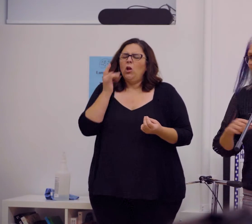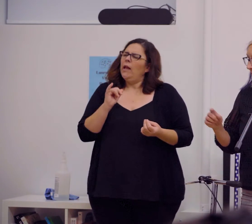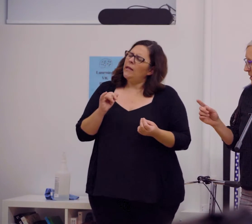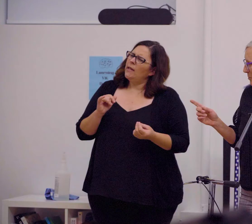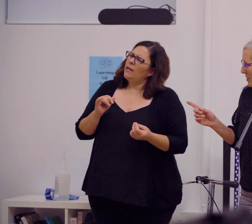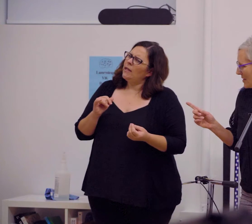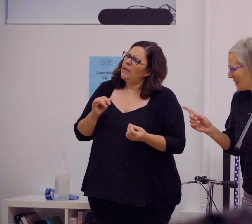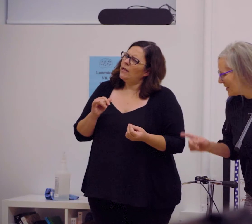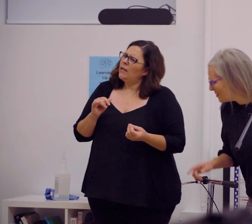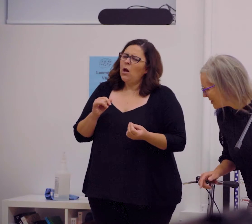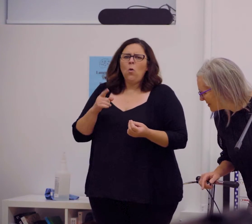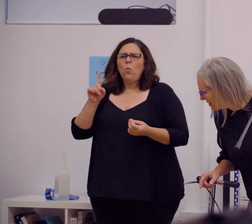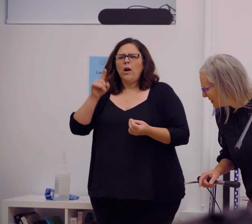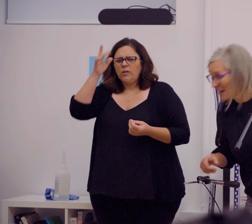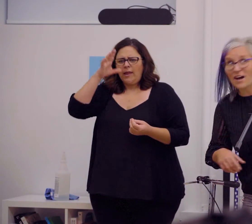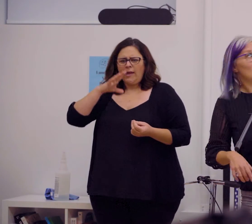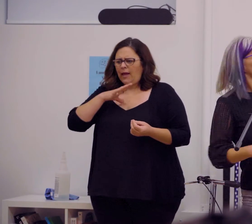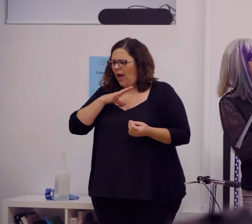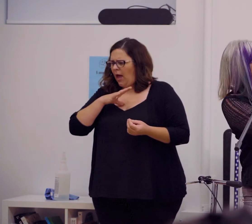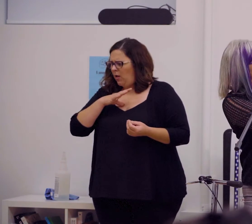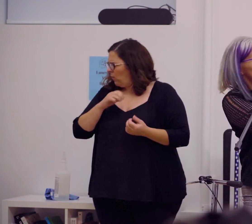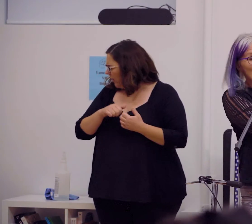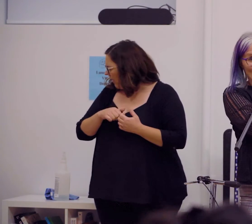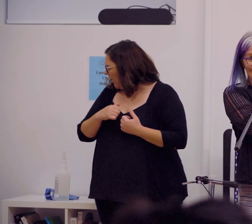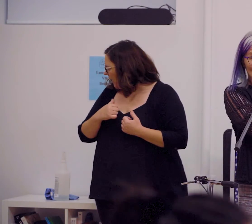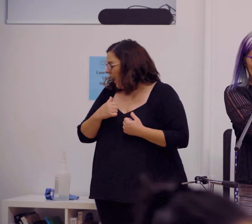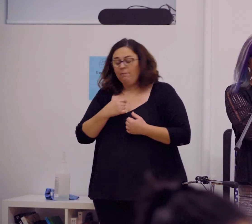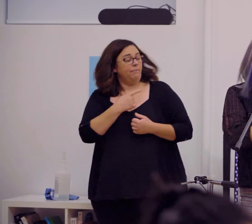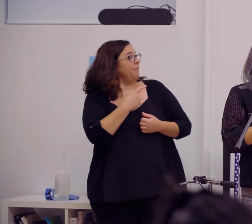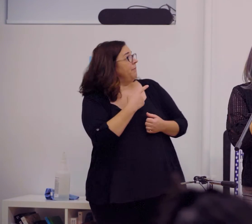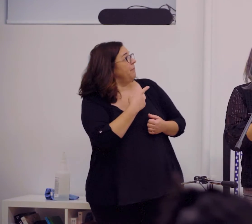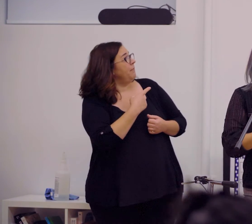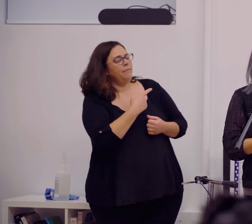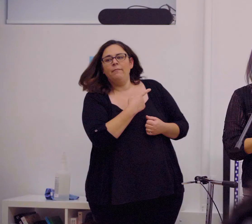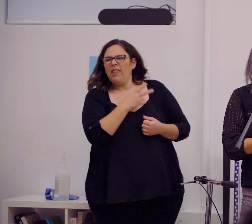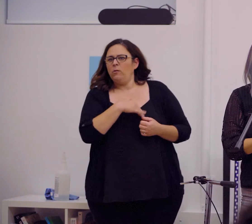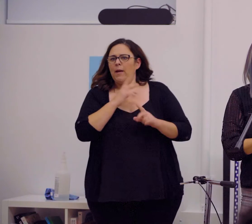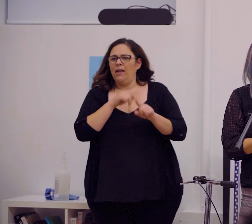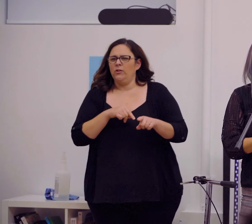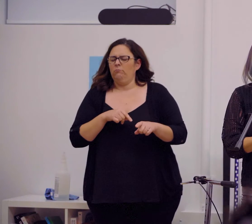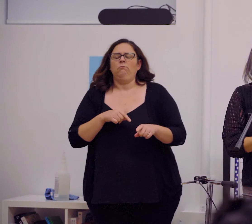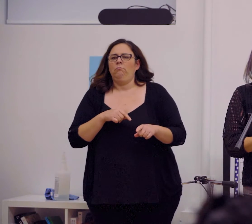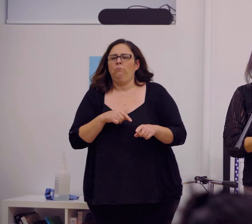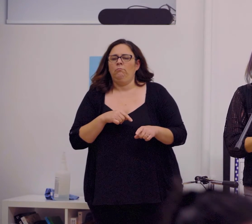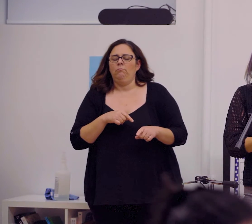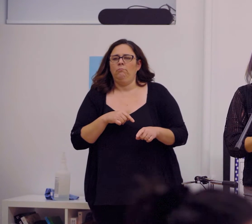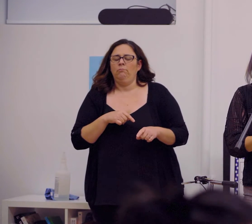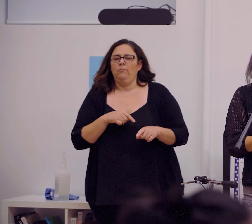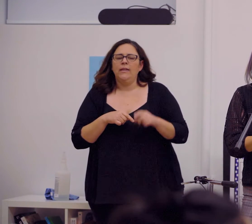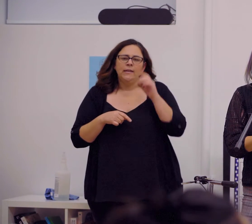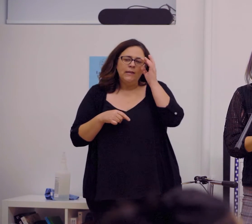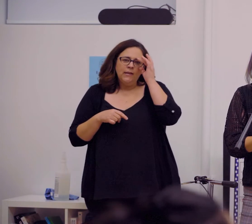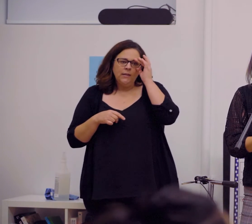like, "Where's the guy with his, like, yeah, that," right? That was my reply. And then